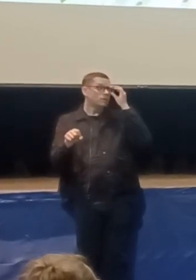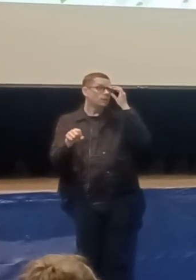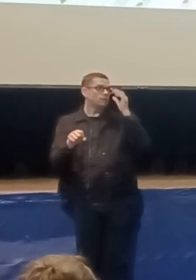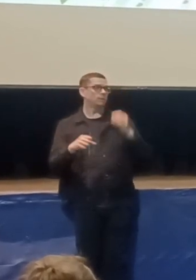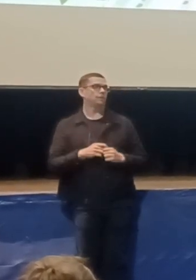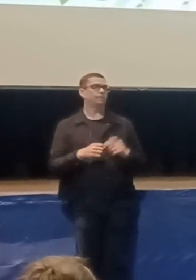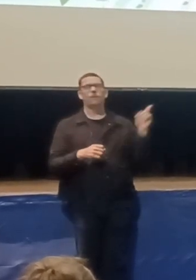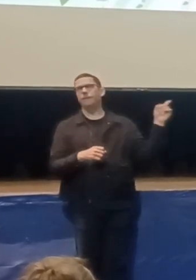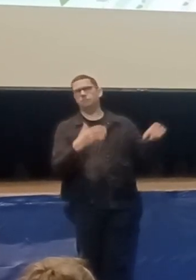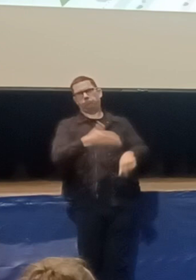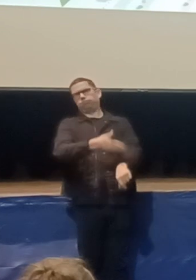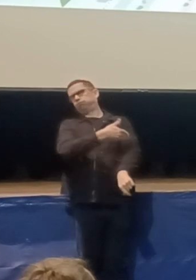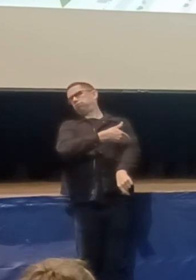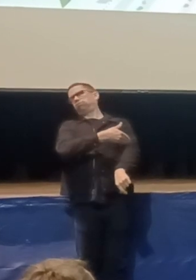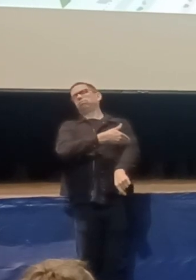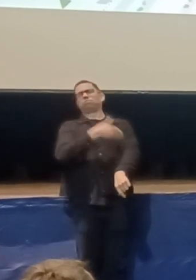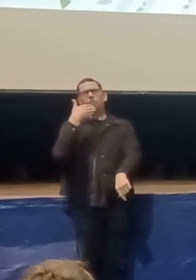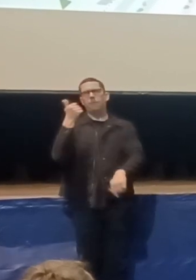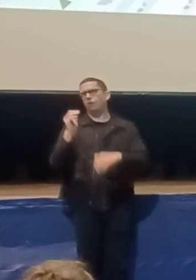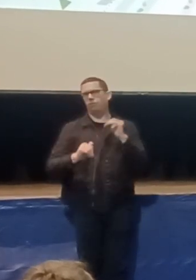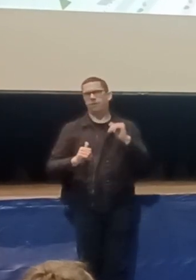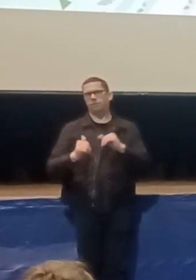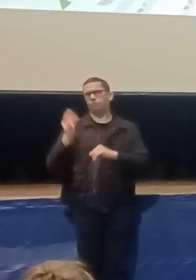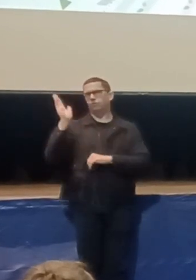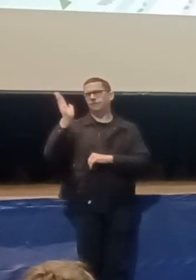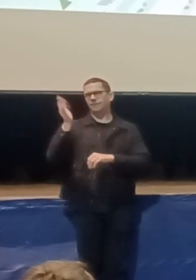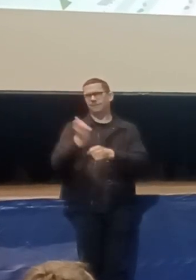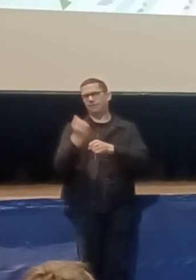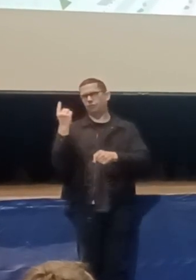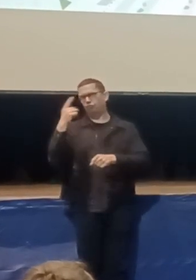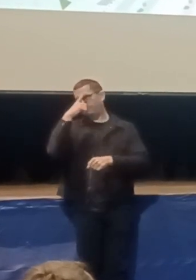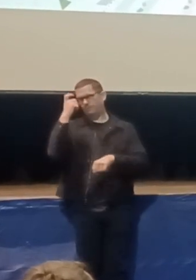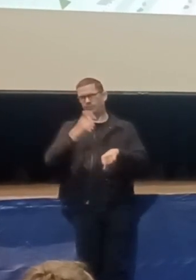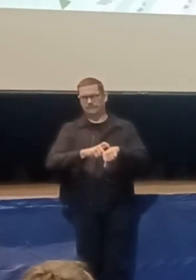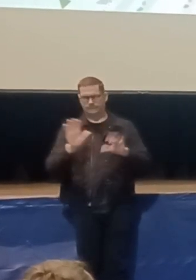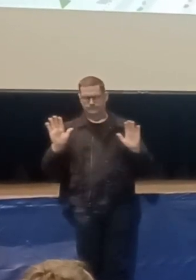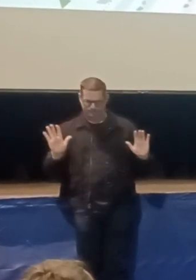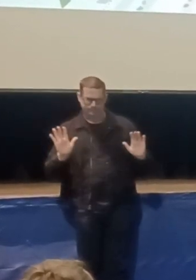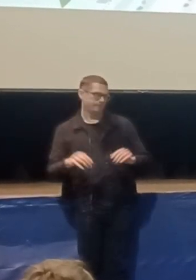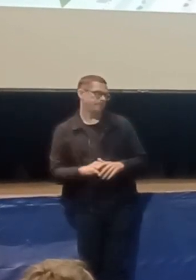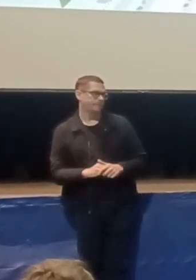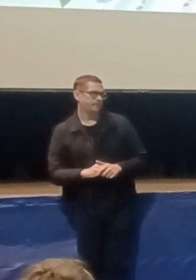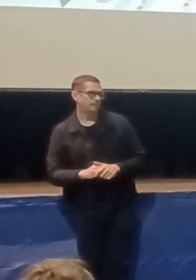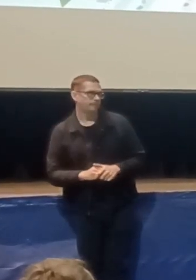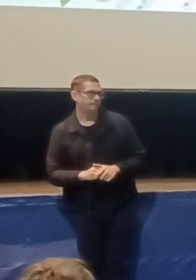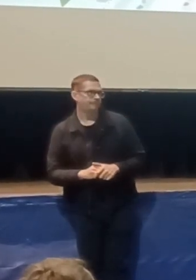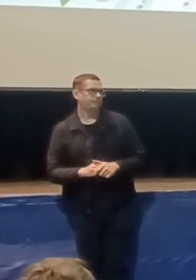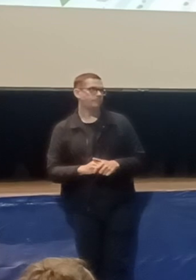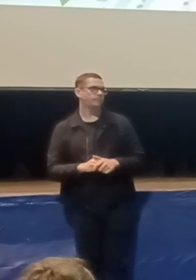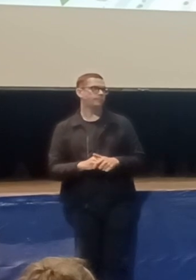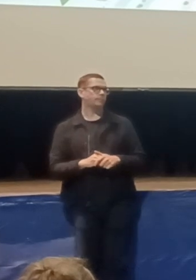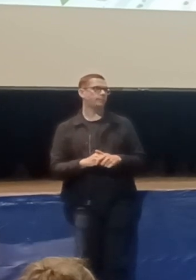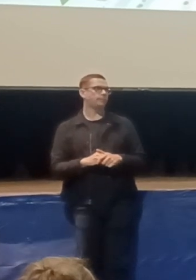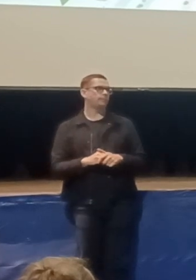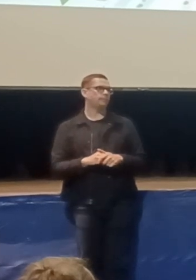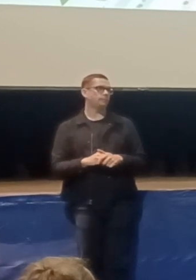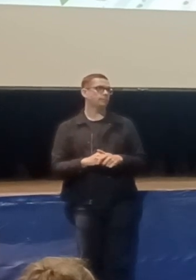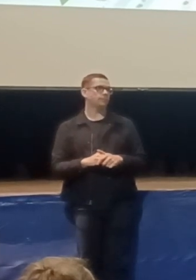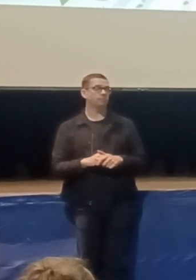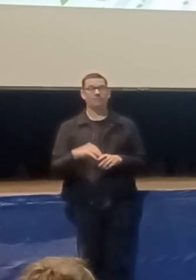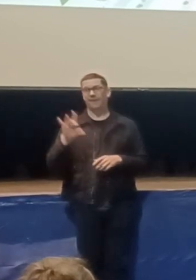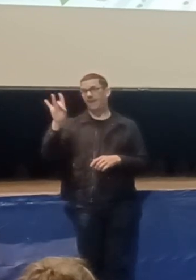this is so much better than what was presented last summer. And the